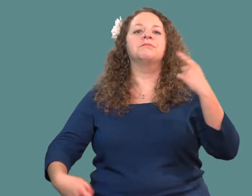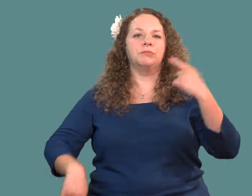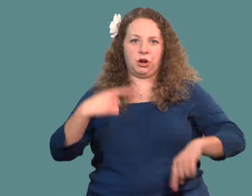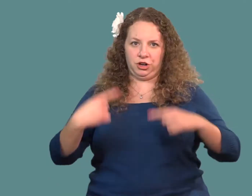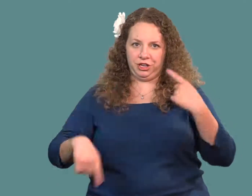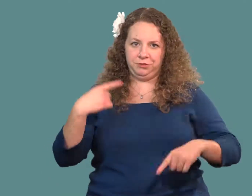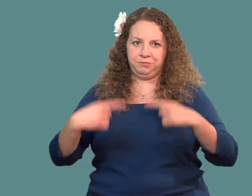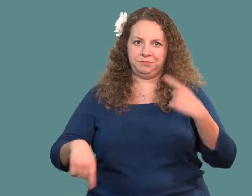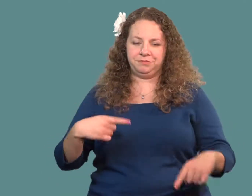Argue.